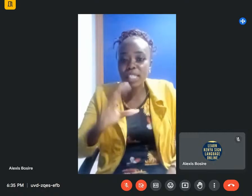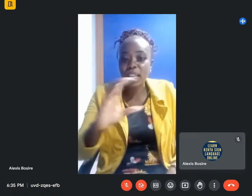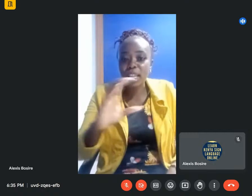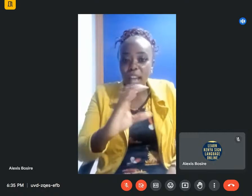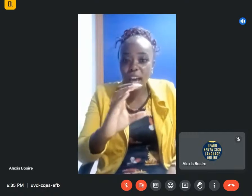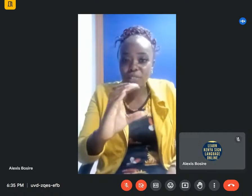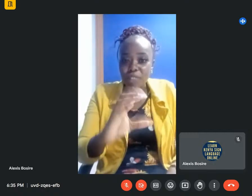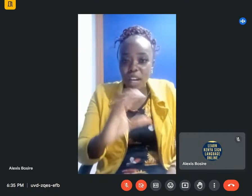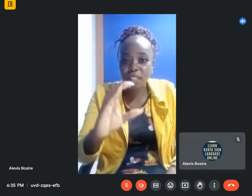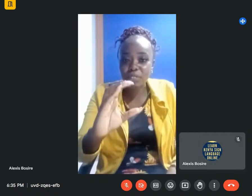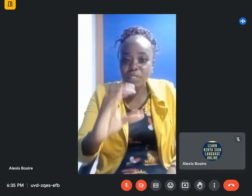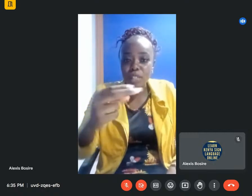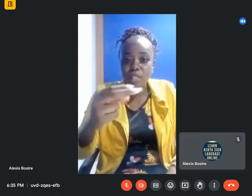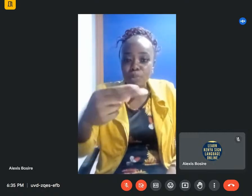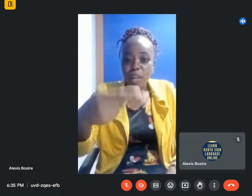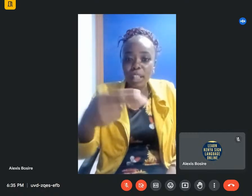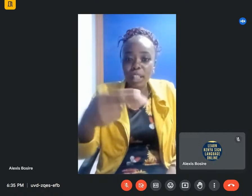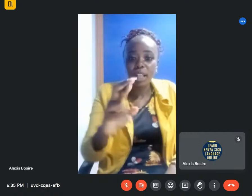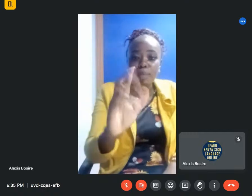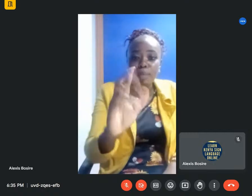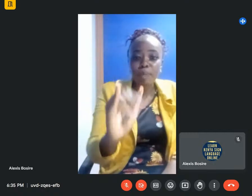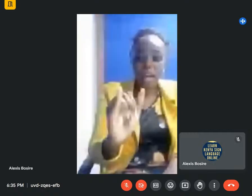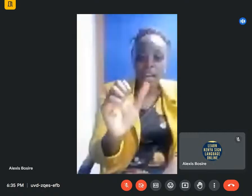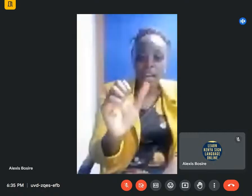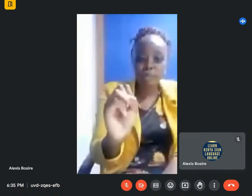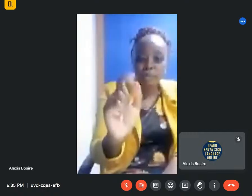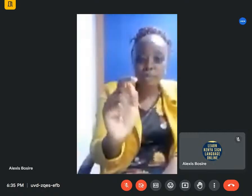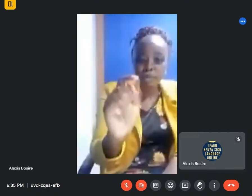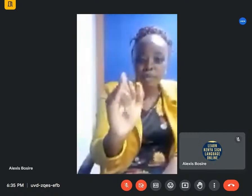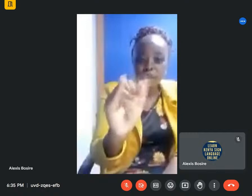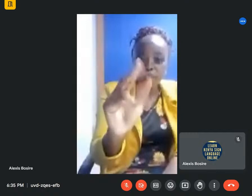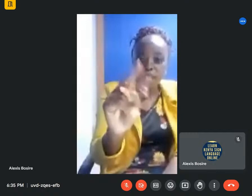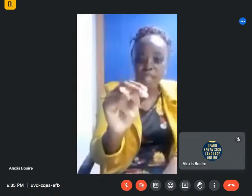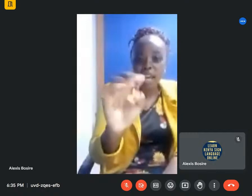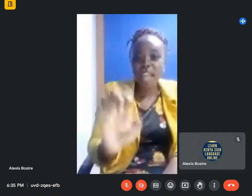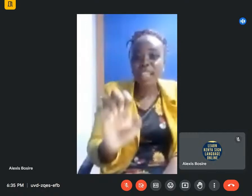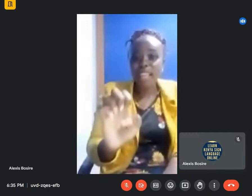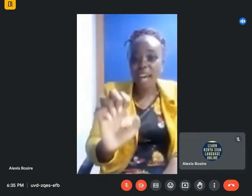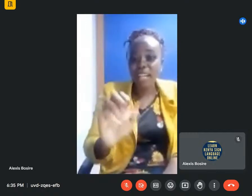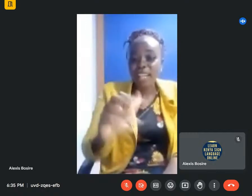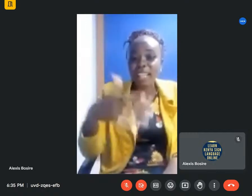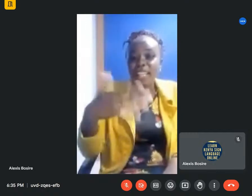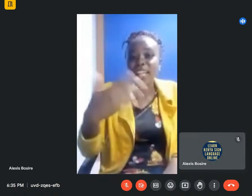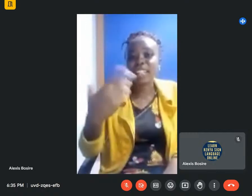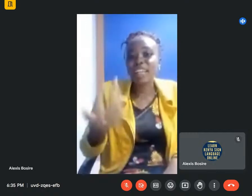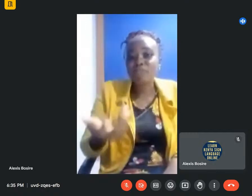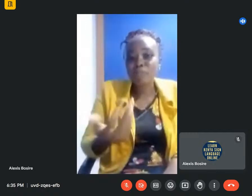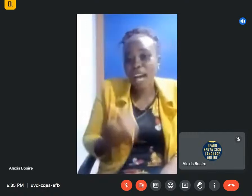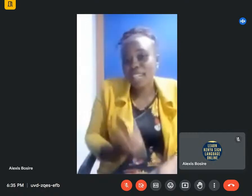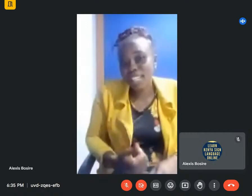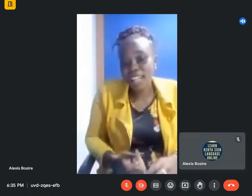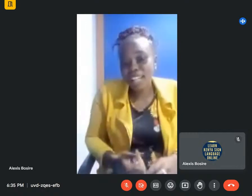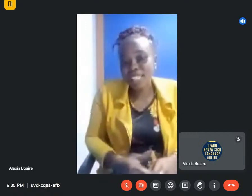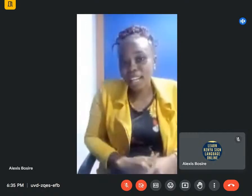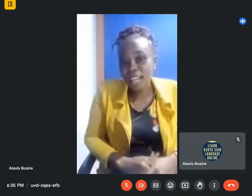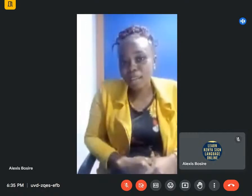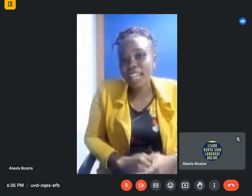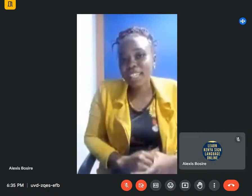Christine, I'll finger spell my name, and then they'll give me a sign name like